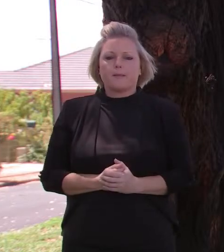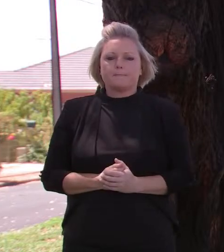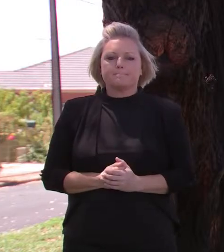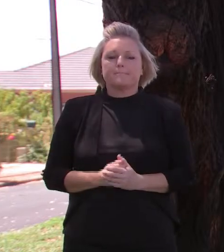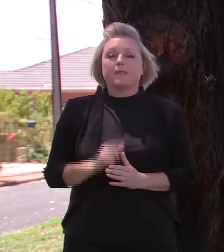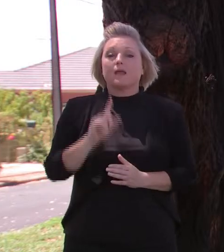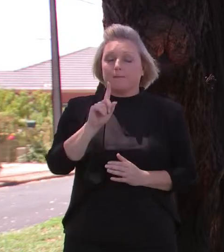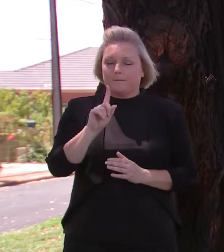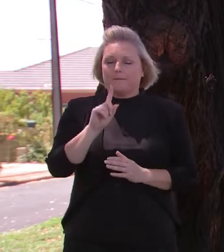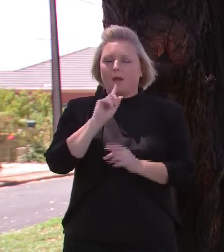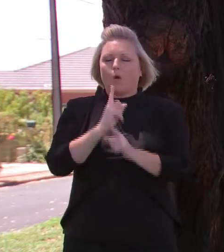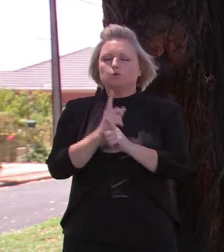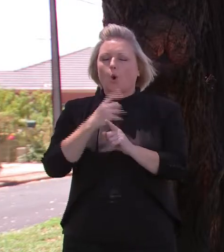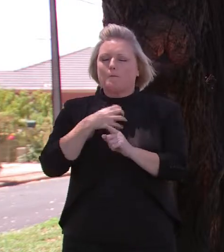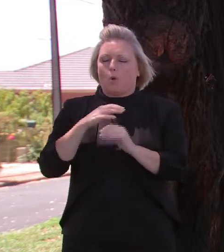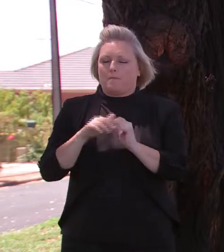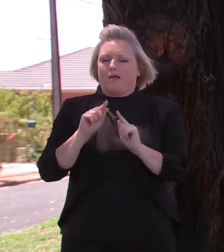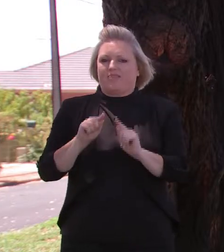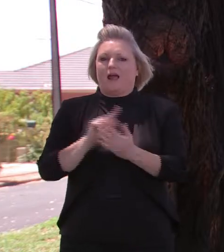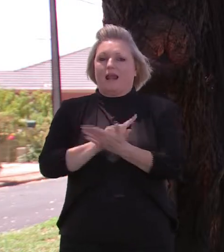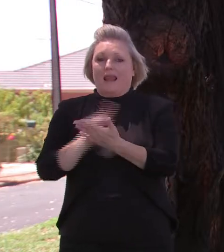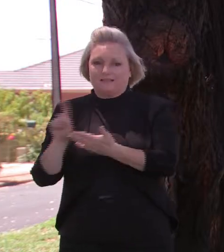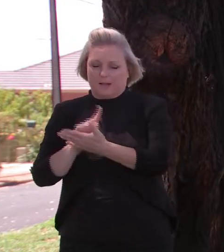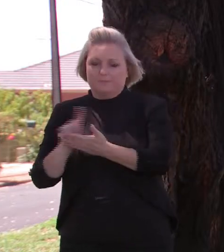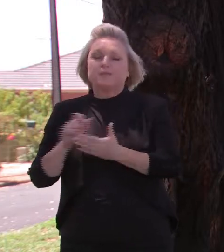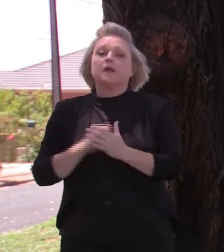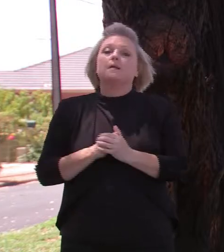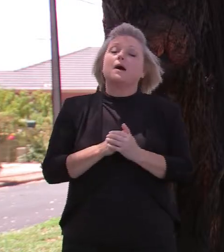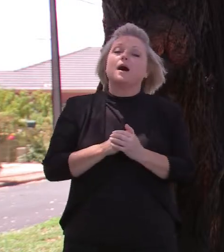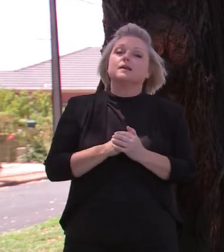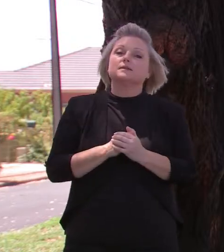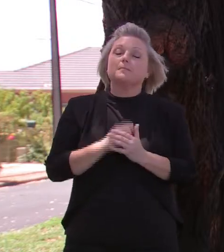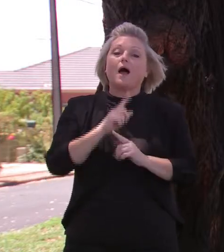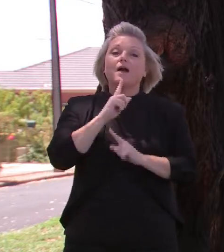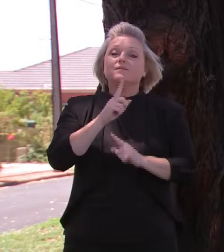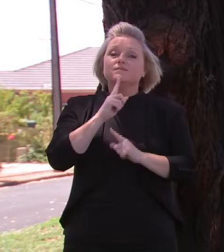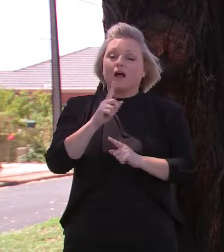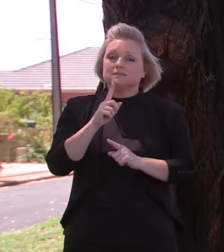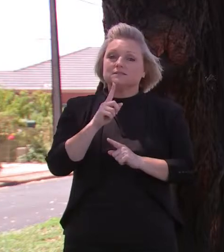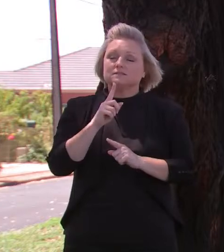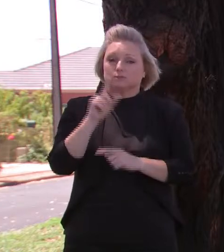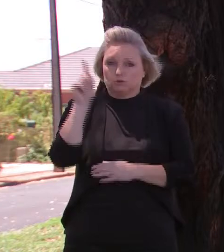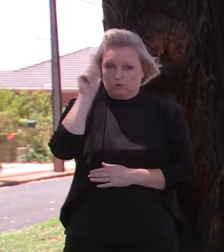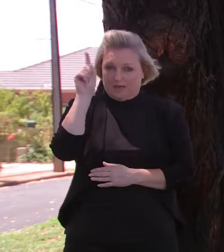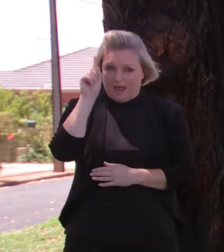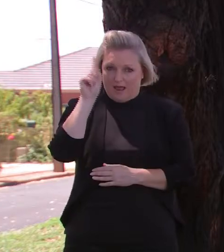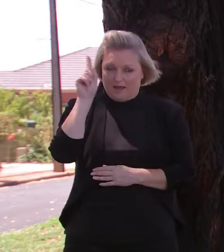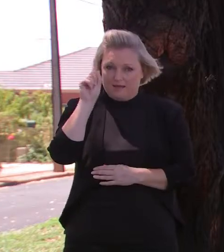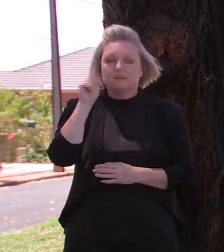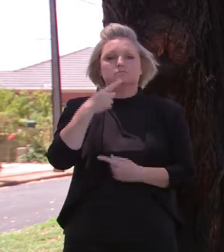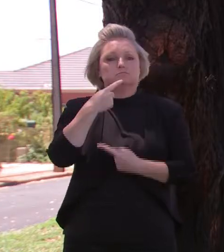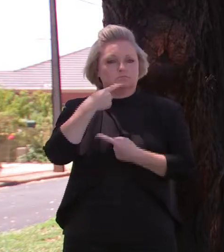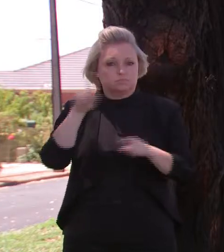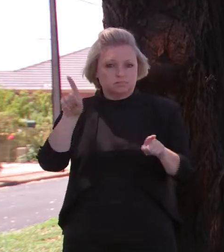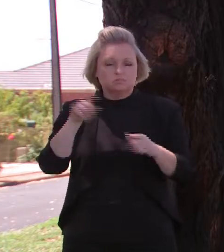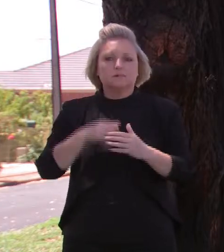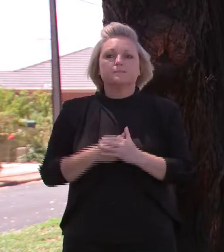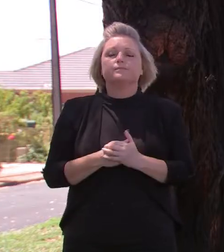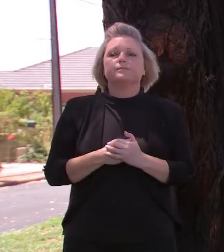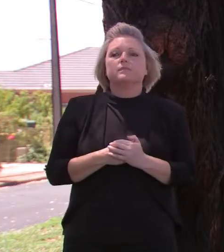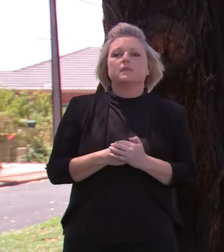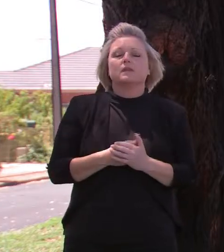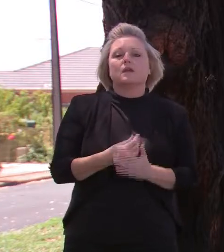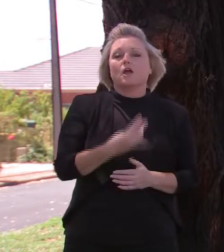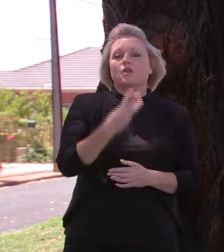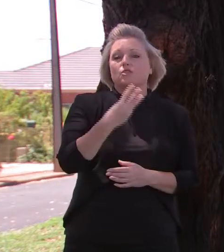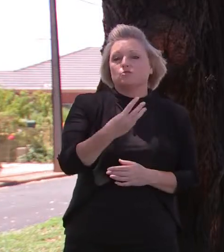that in a moment. But my final piece of advice to you today is that we have just 371